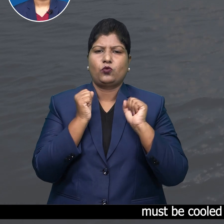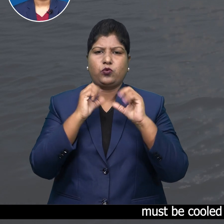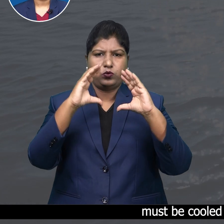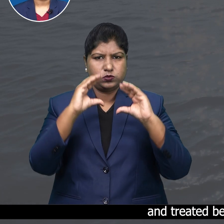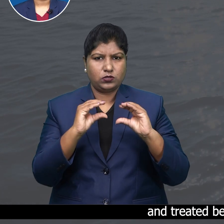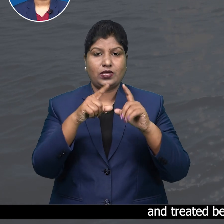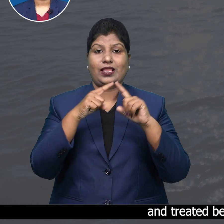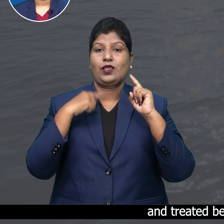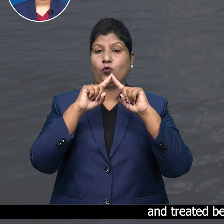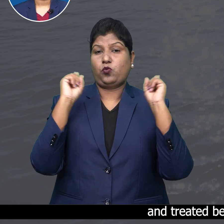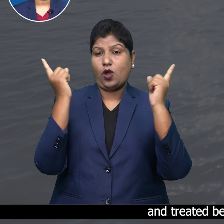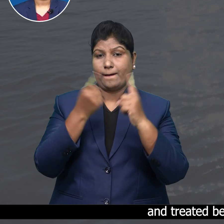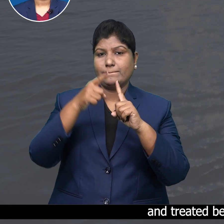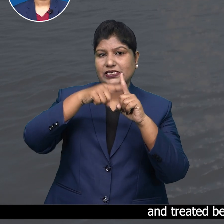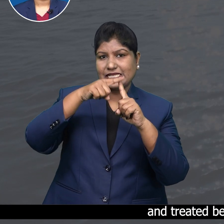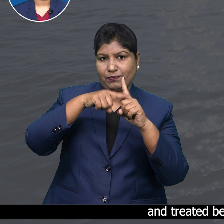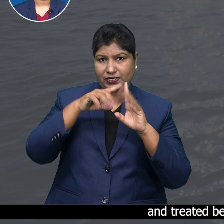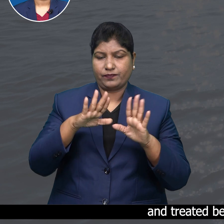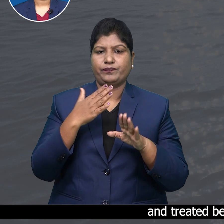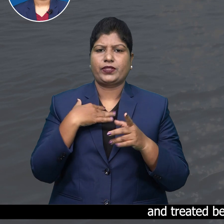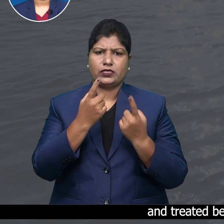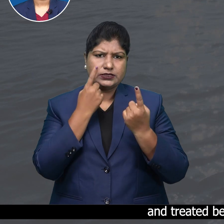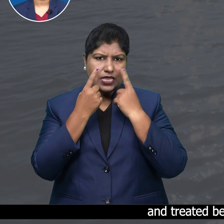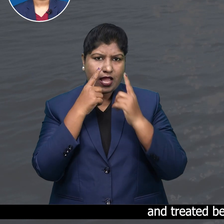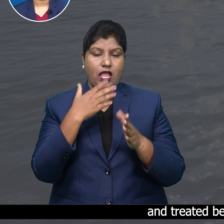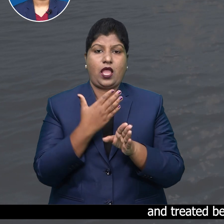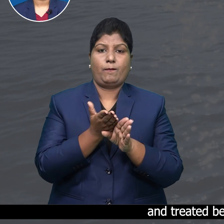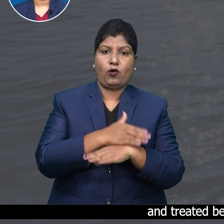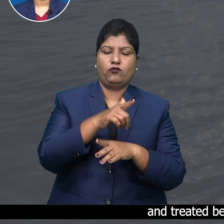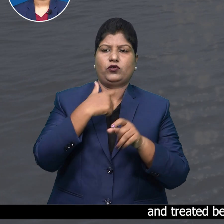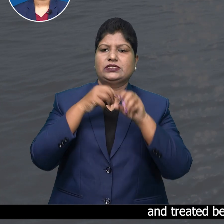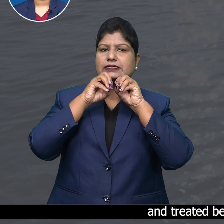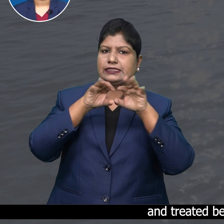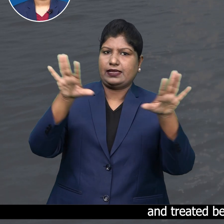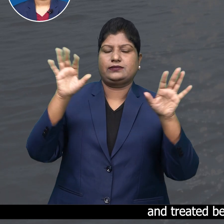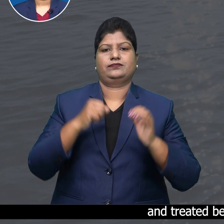temperature and treated before being released.